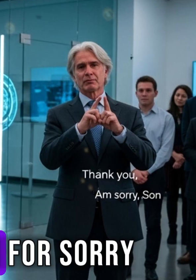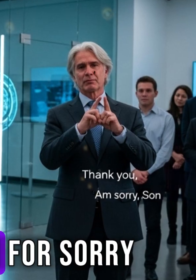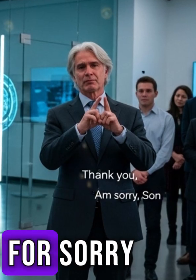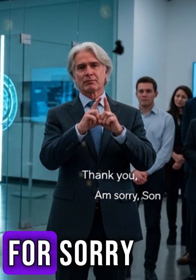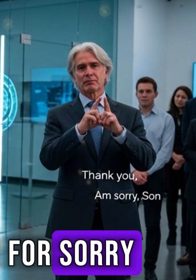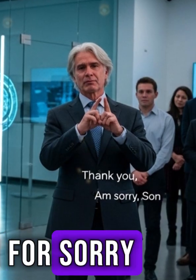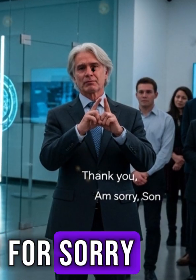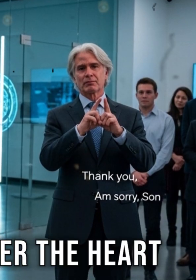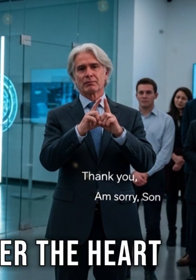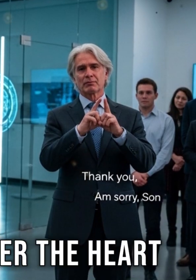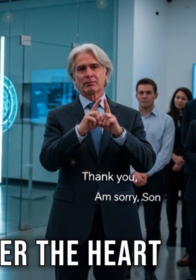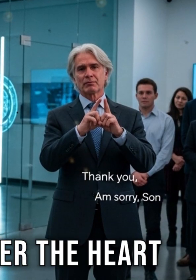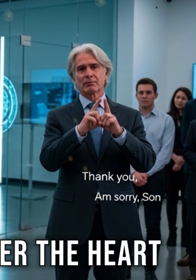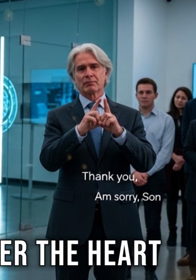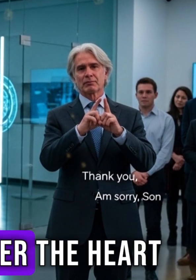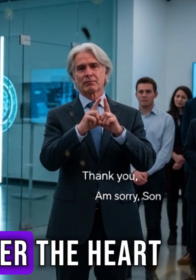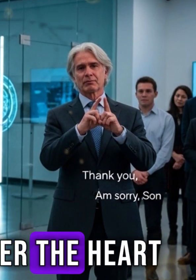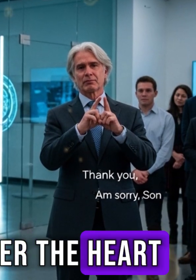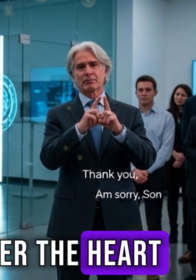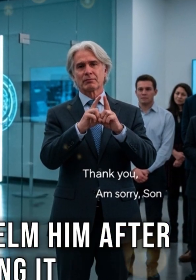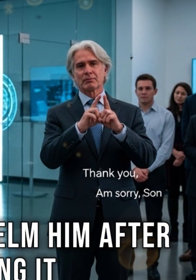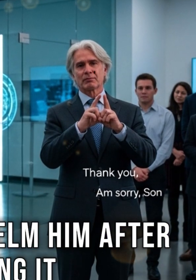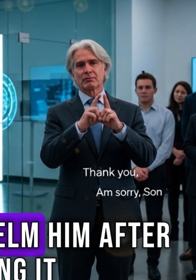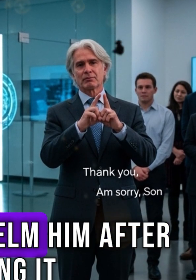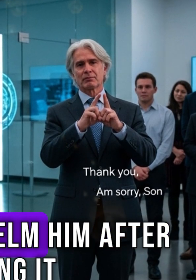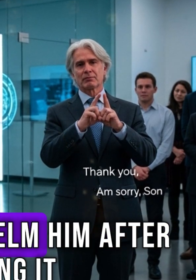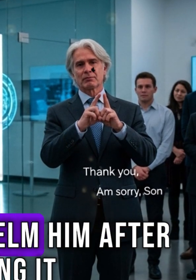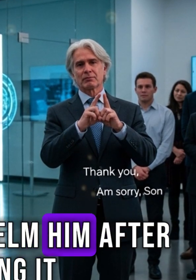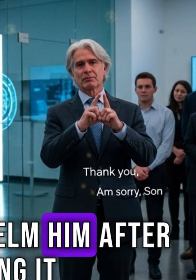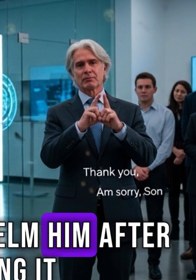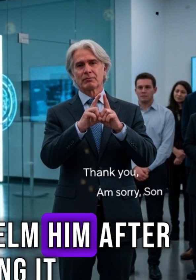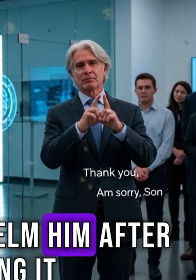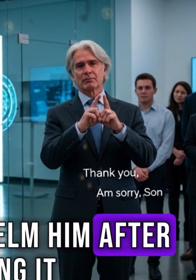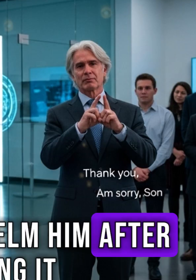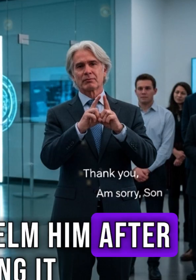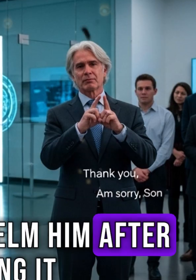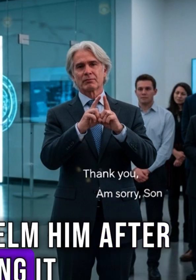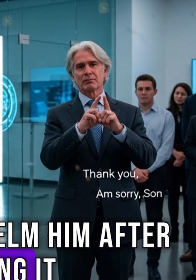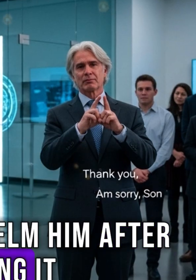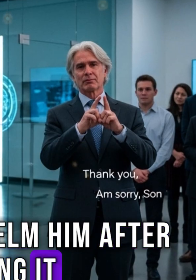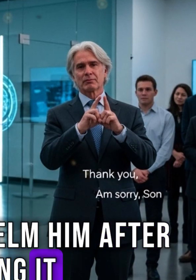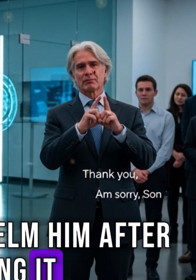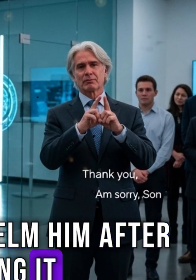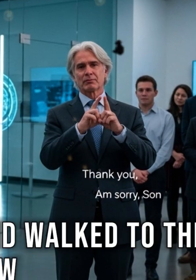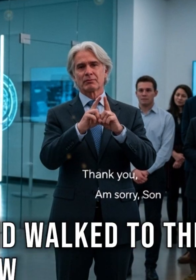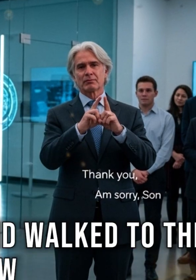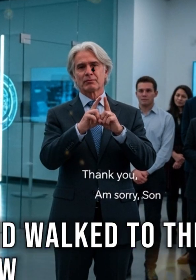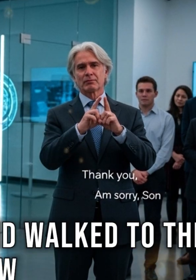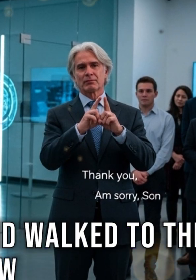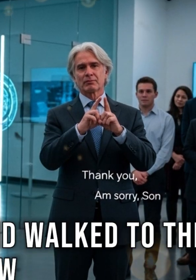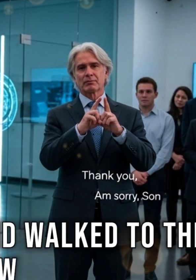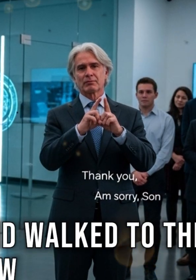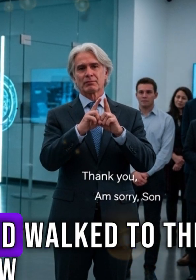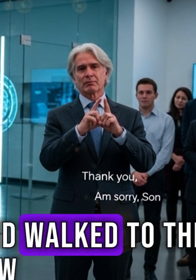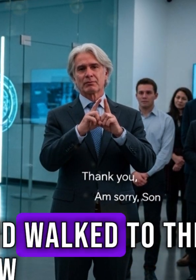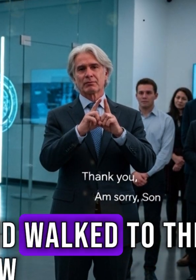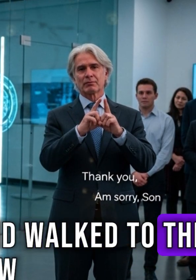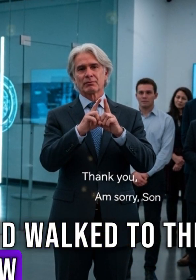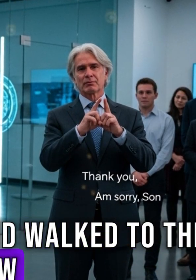for sorry, a fist circling over the heart, seemed to overwhelm him. After attempting it, he abruptly stood and walked to the